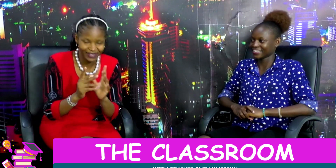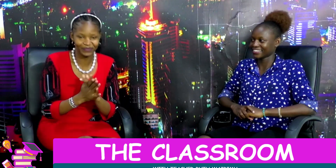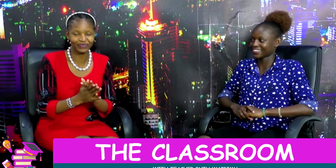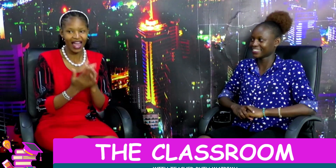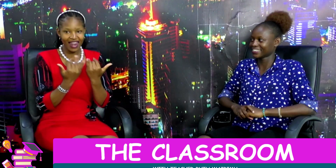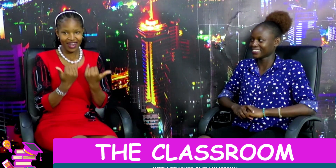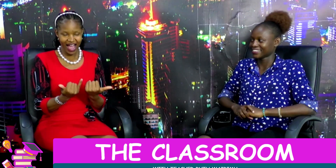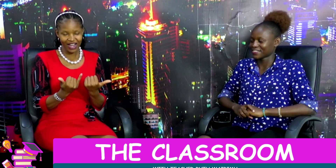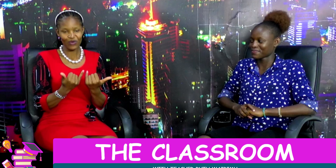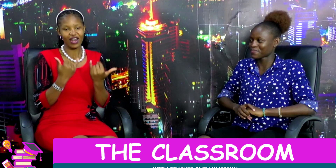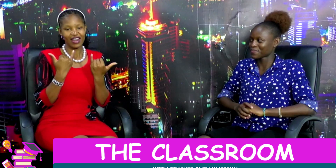true.